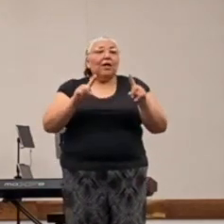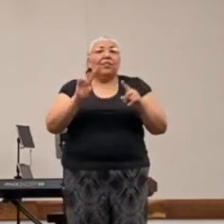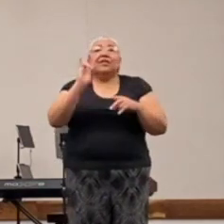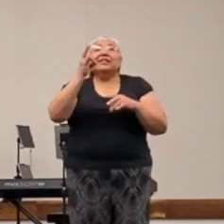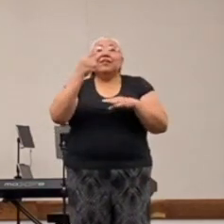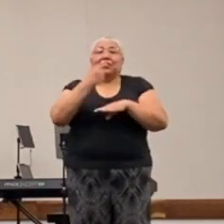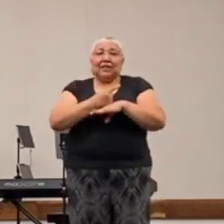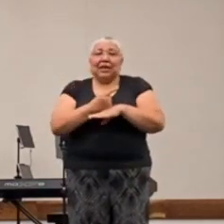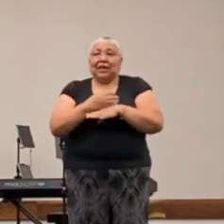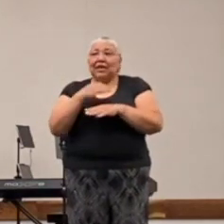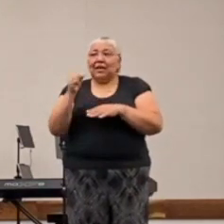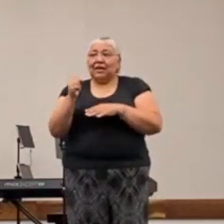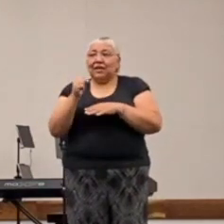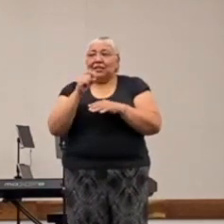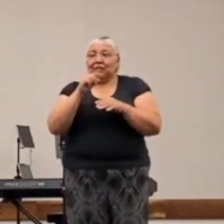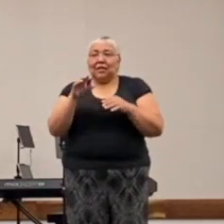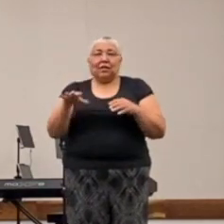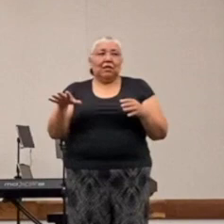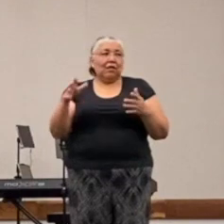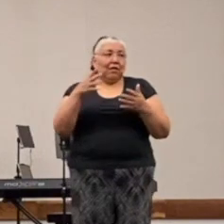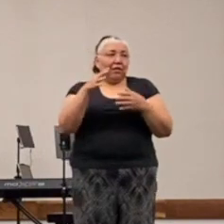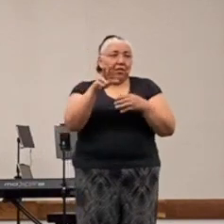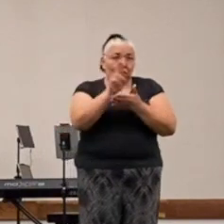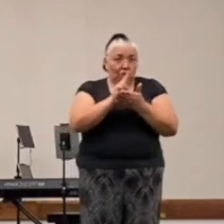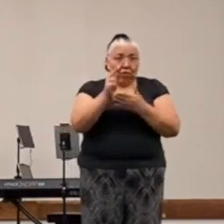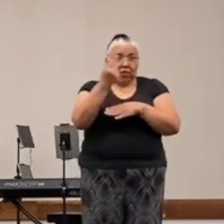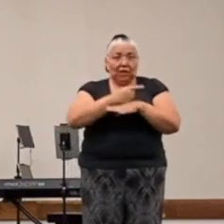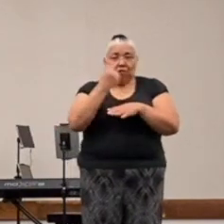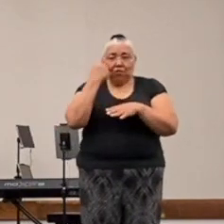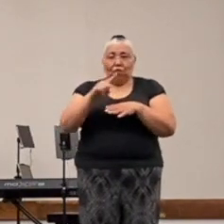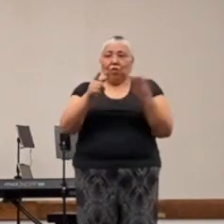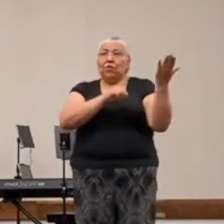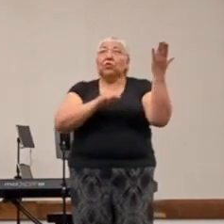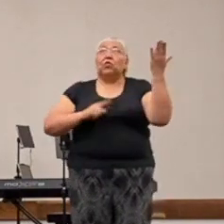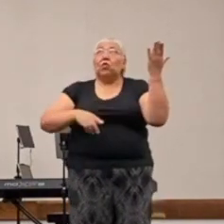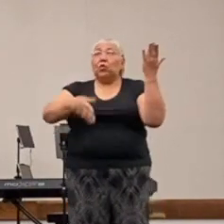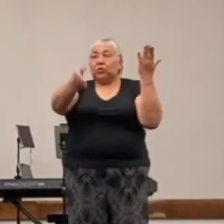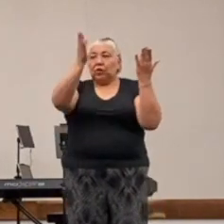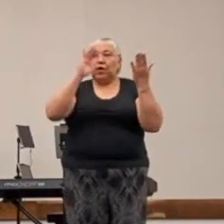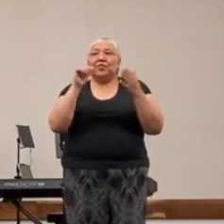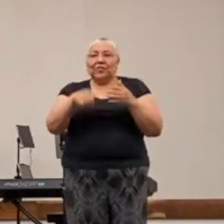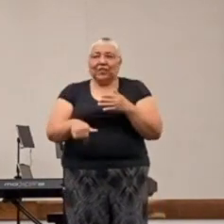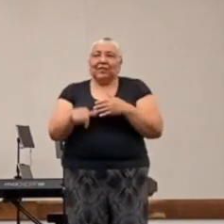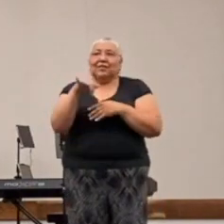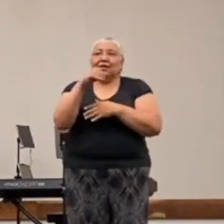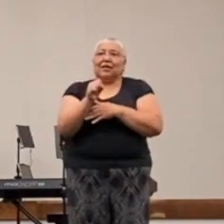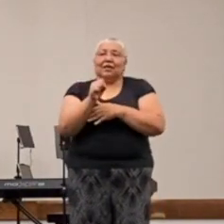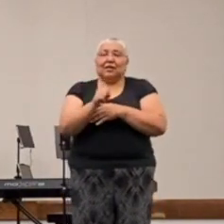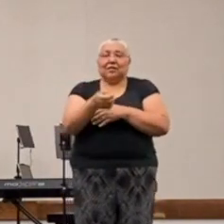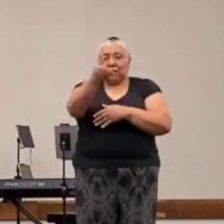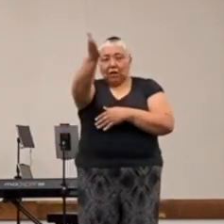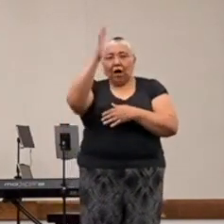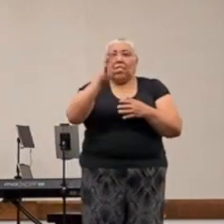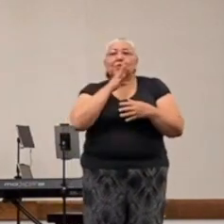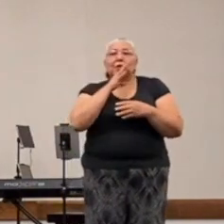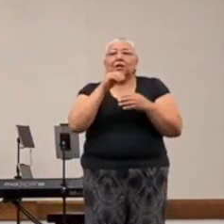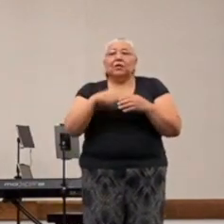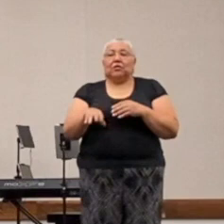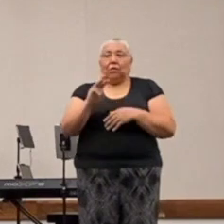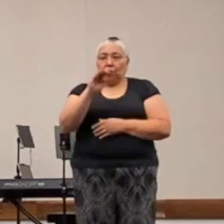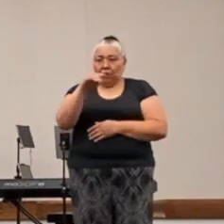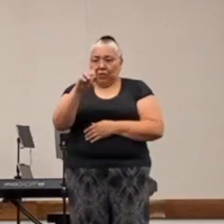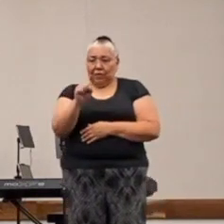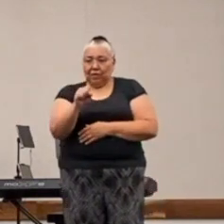day is a Sabbath to the Lord your God. Listen, this is God speaking to Moses. God saying to